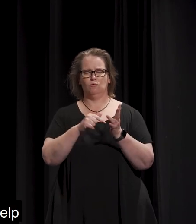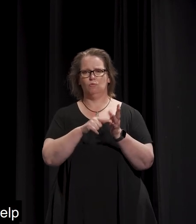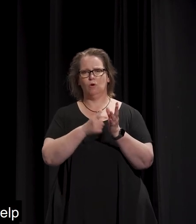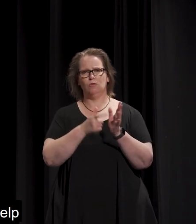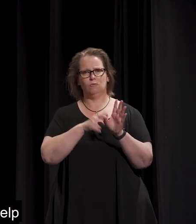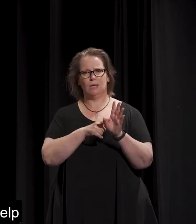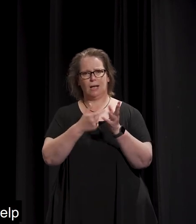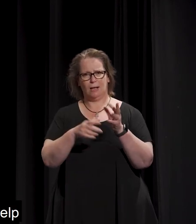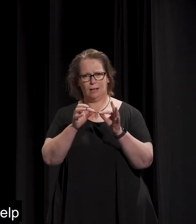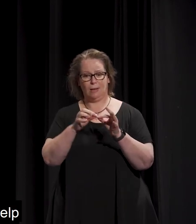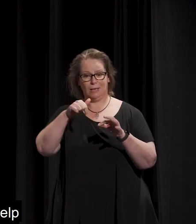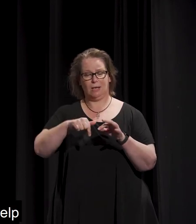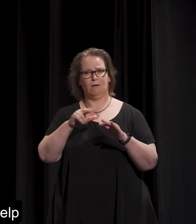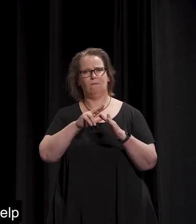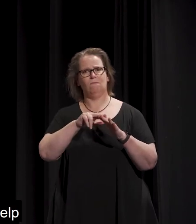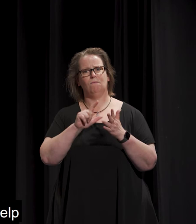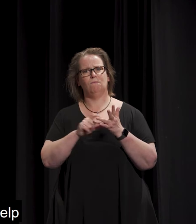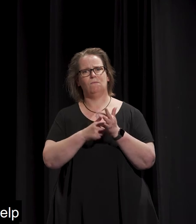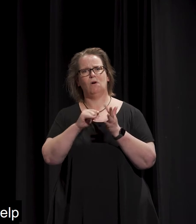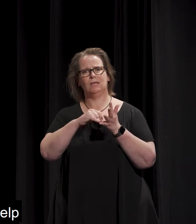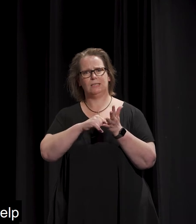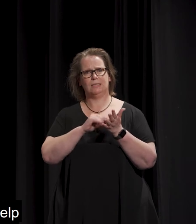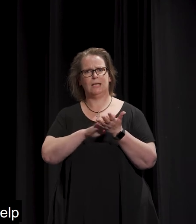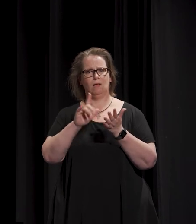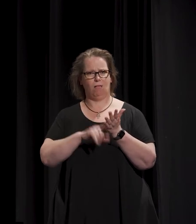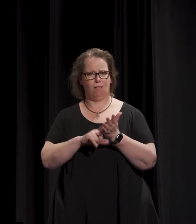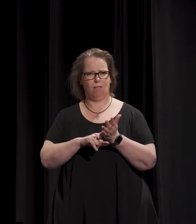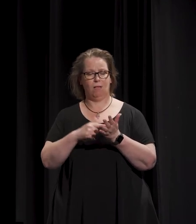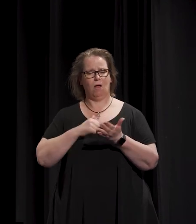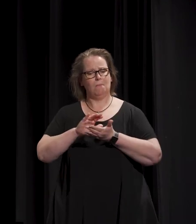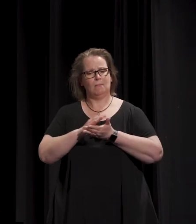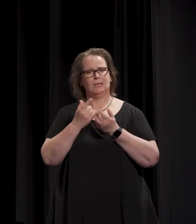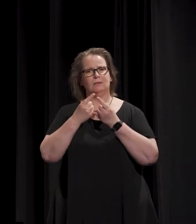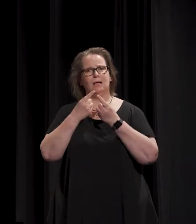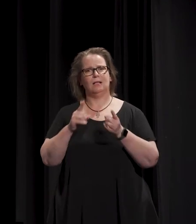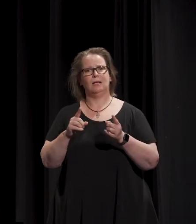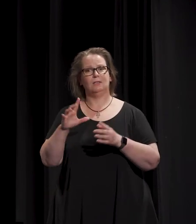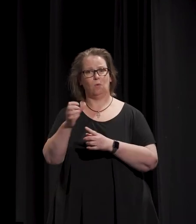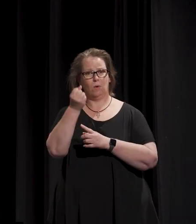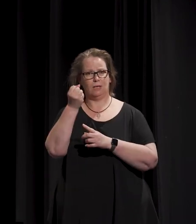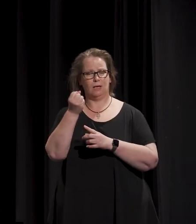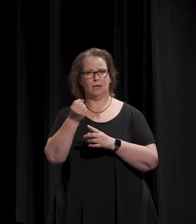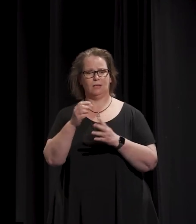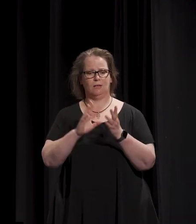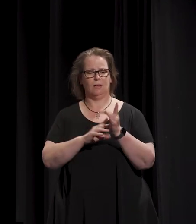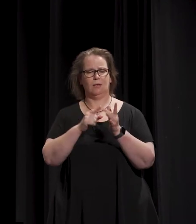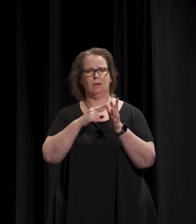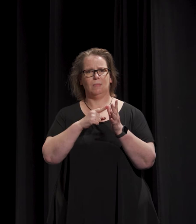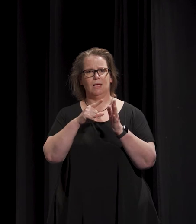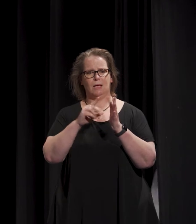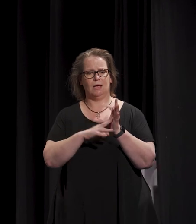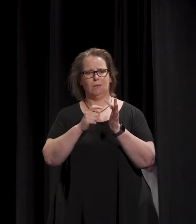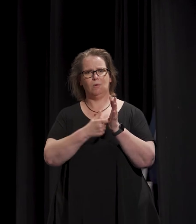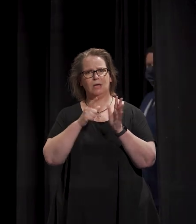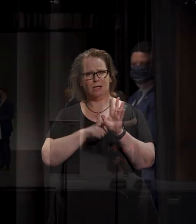out community projects to help others. It is my great pleasure to award the Ford Davis Scholarships to Mia Emery and